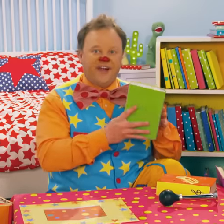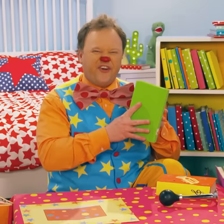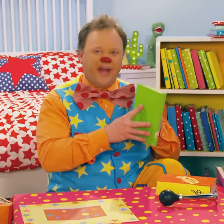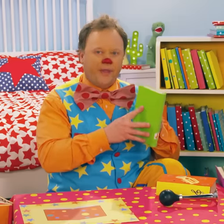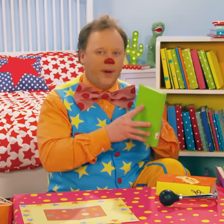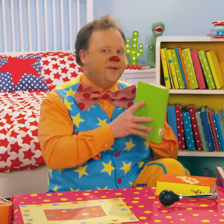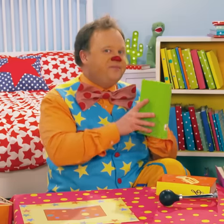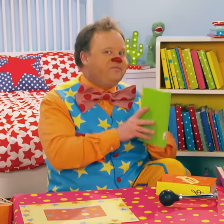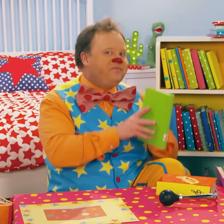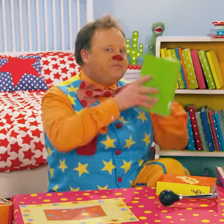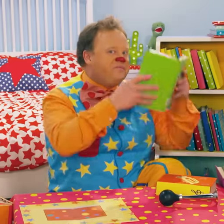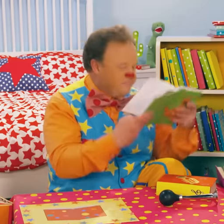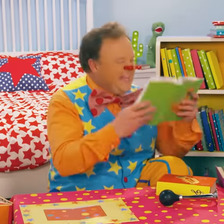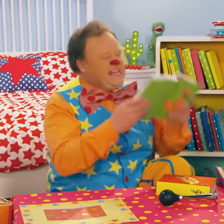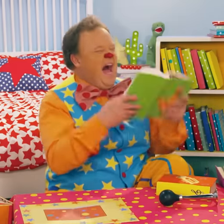Try another one.